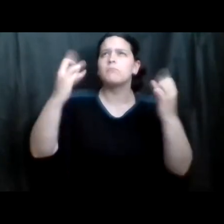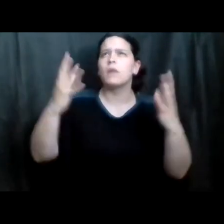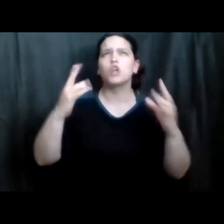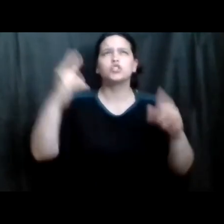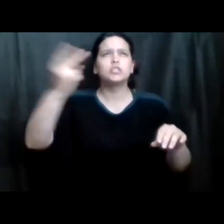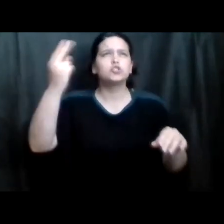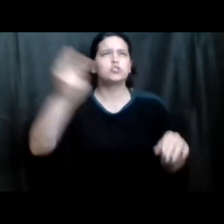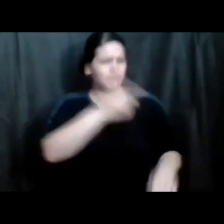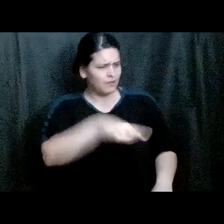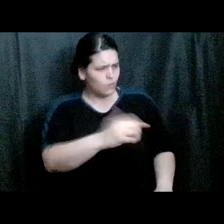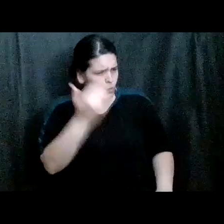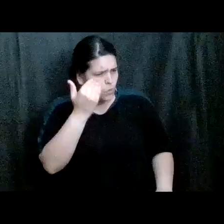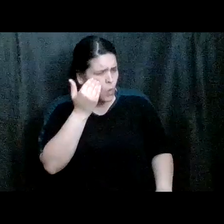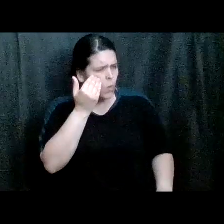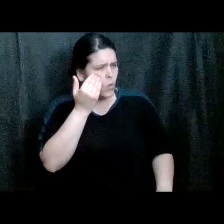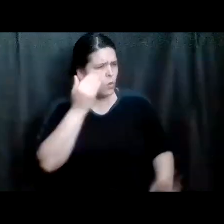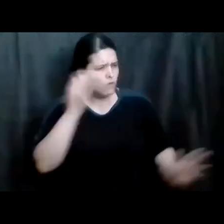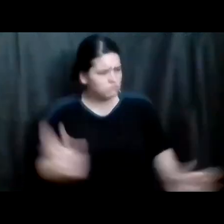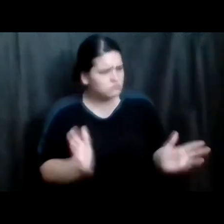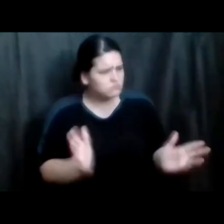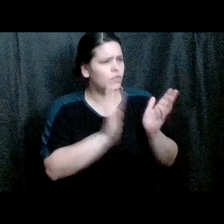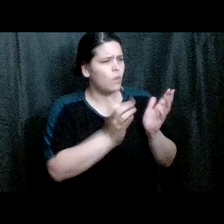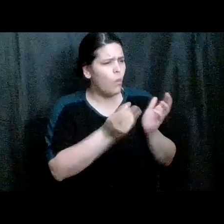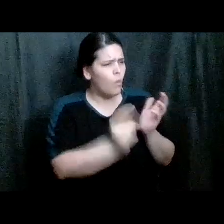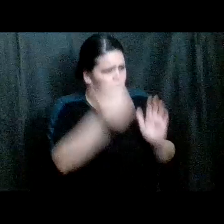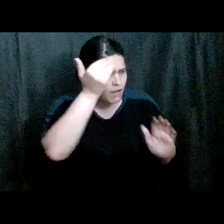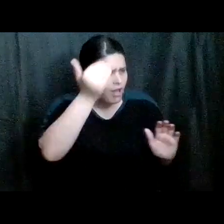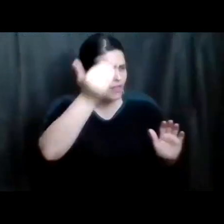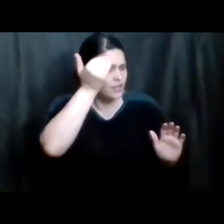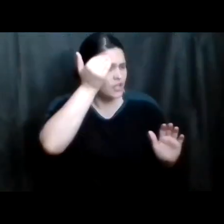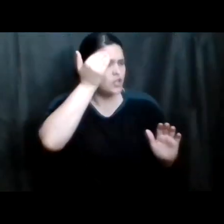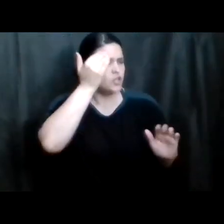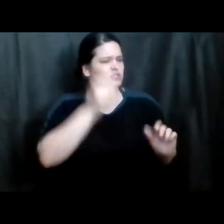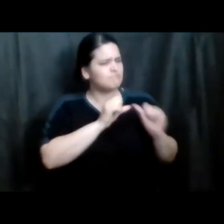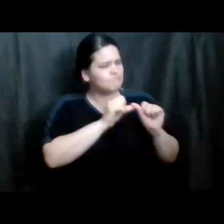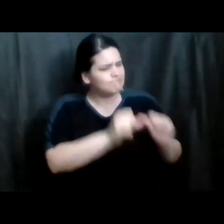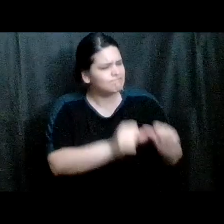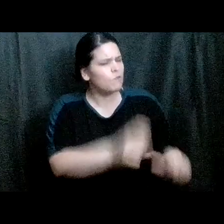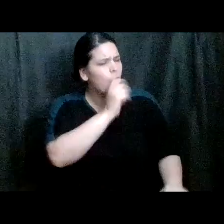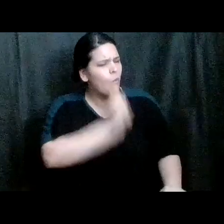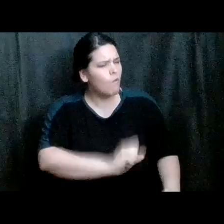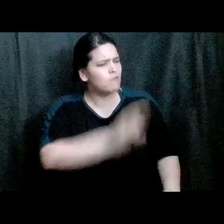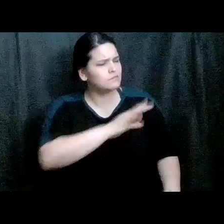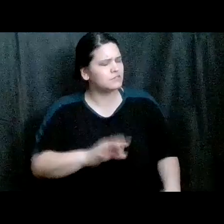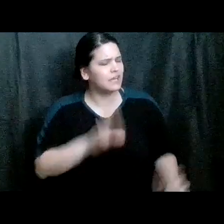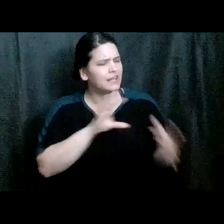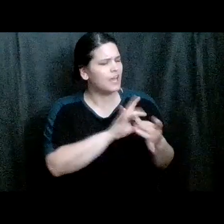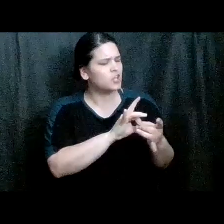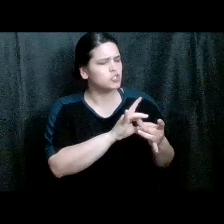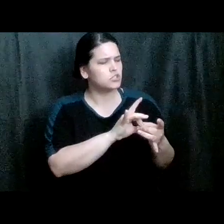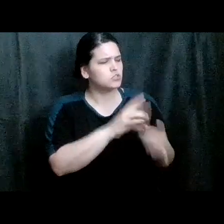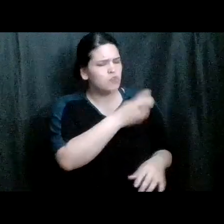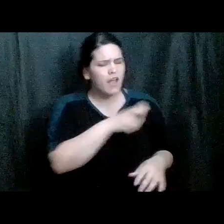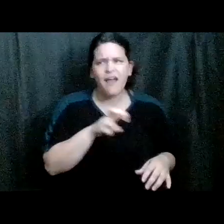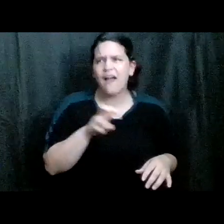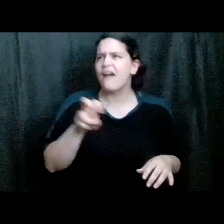own. Knowledge that traveled here in continuation of the old connections, that traveled ageless roadways buried beneath